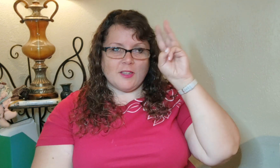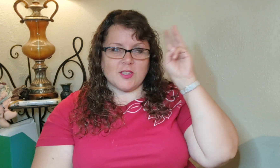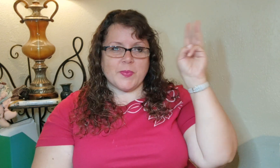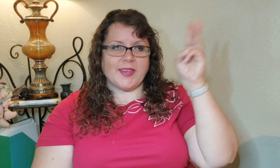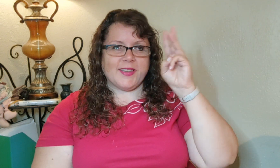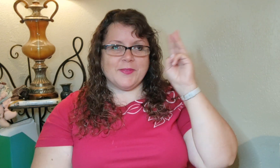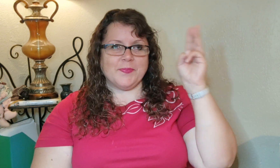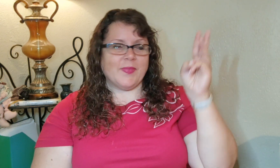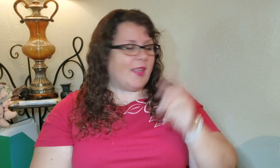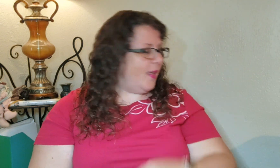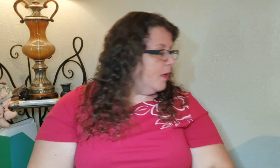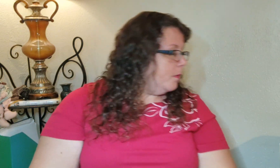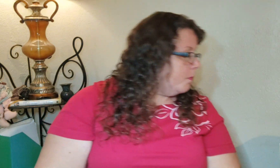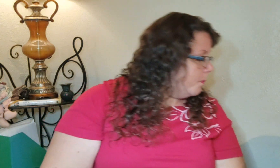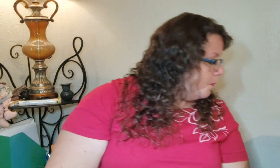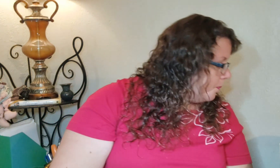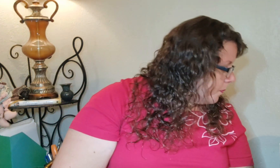you spin it.